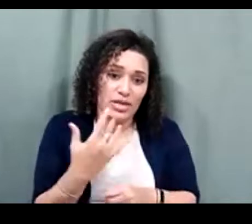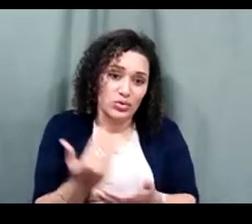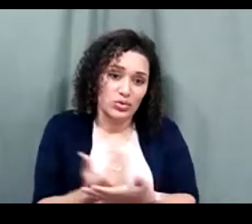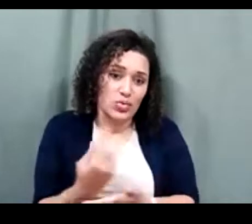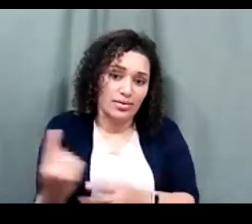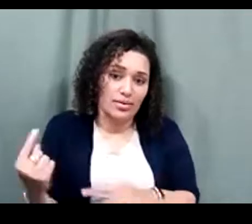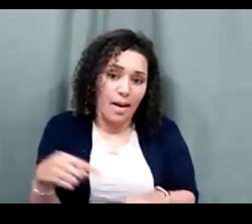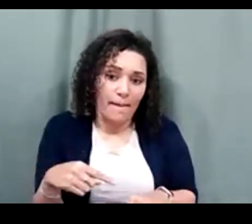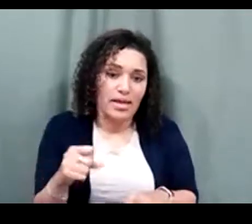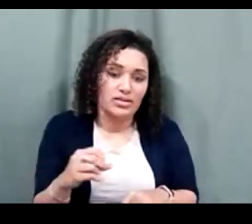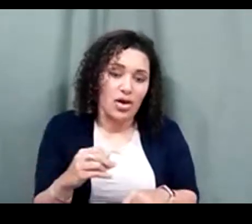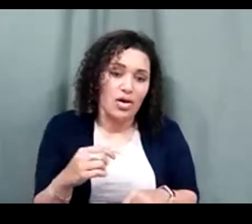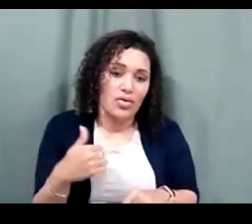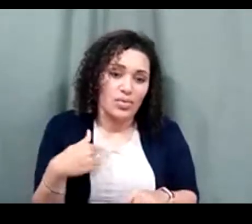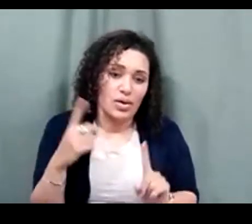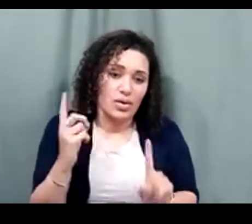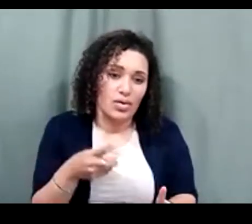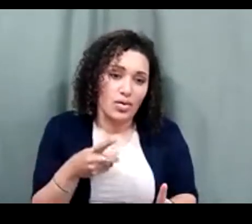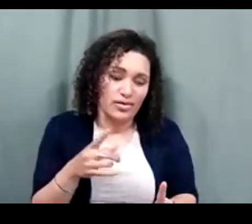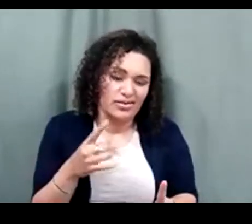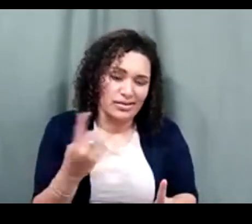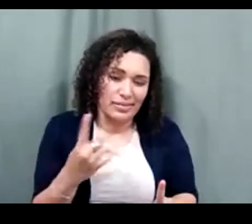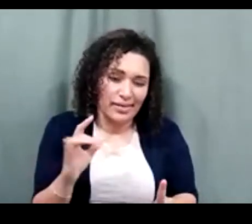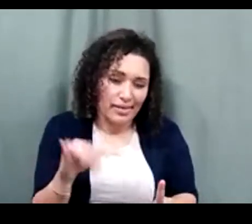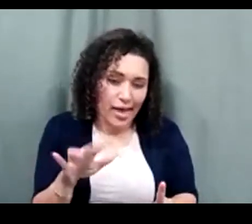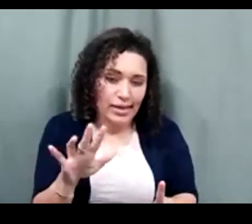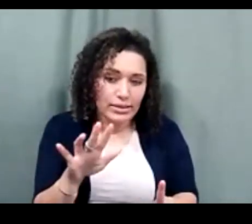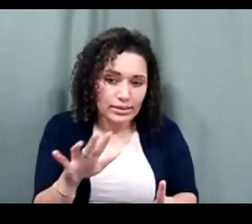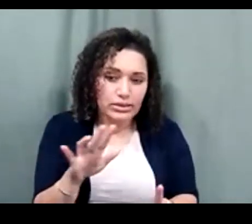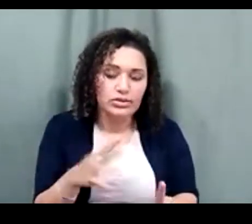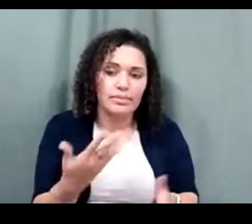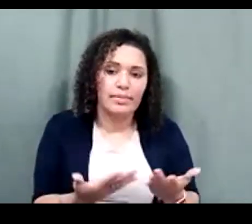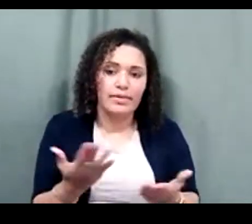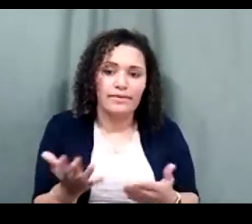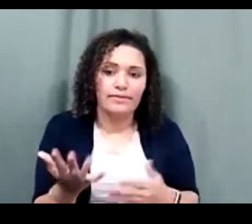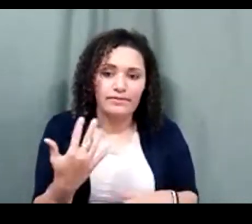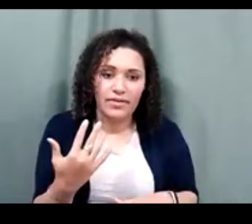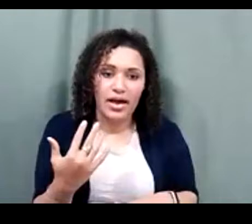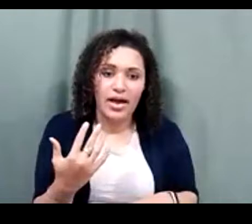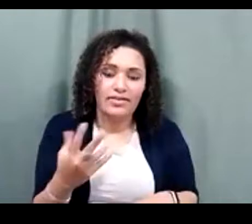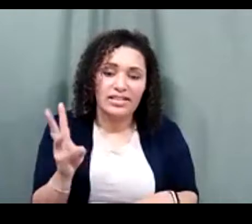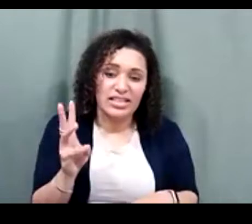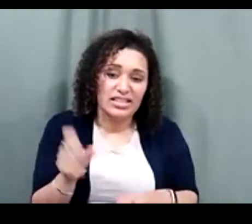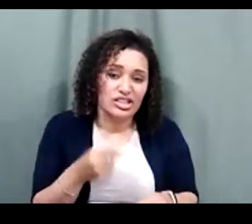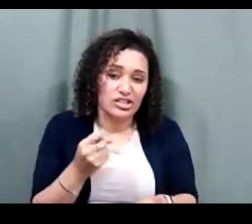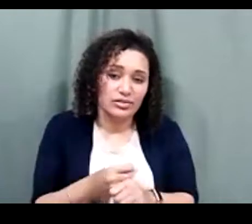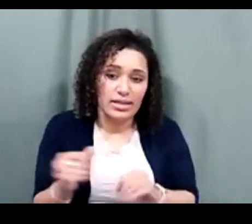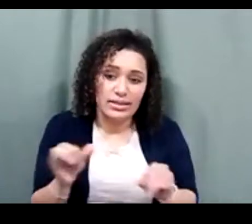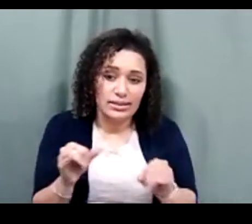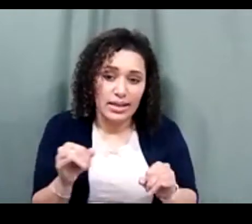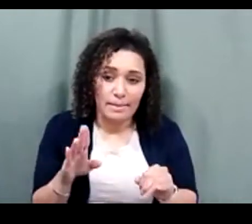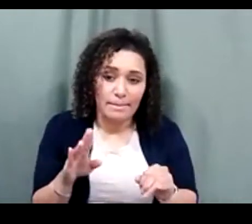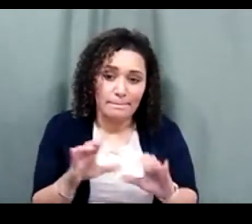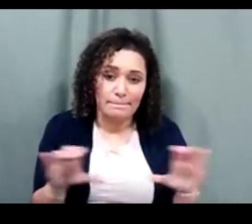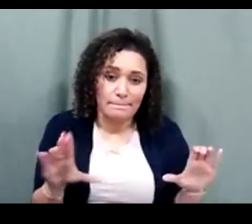So we aim for something like that. And so we might use 5-6 years, the same barrel. After that, they still hold